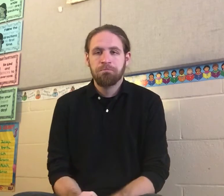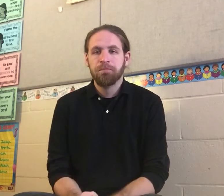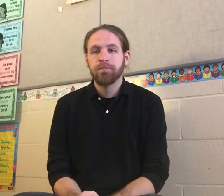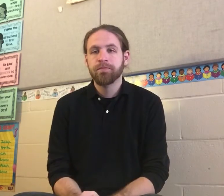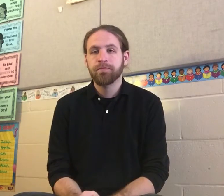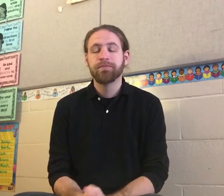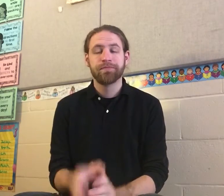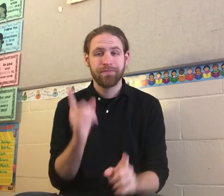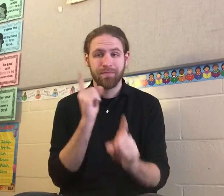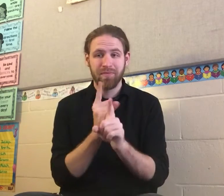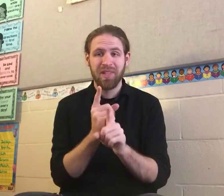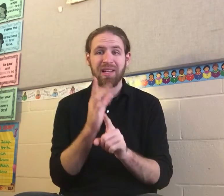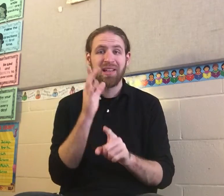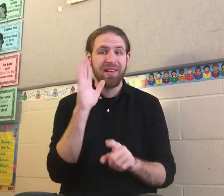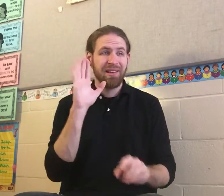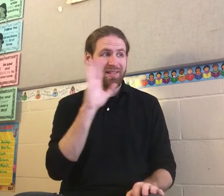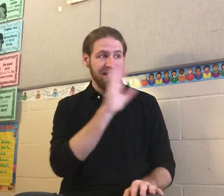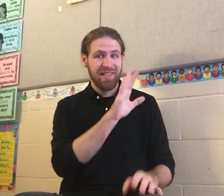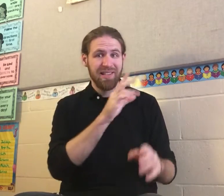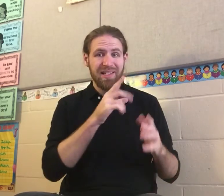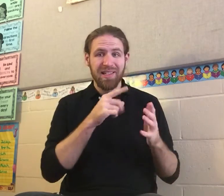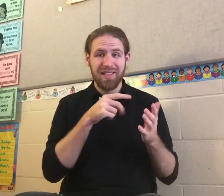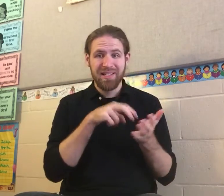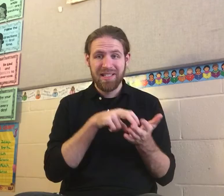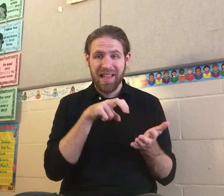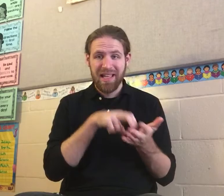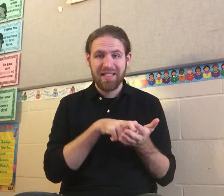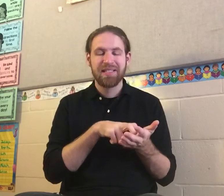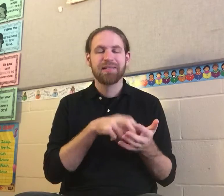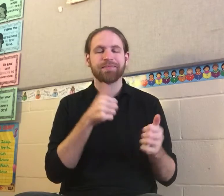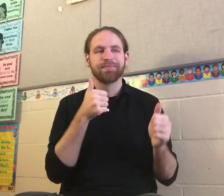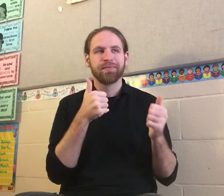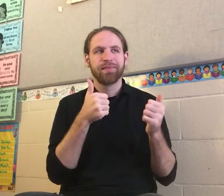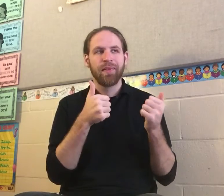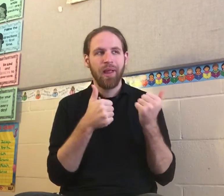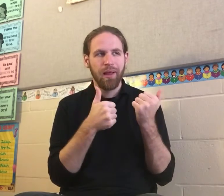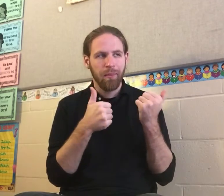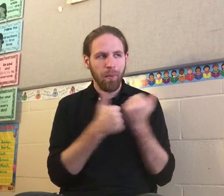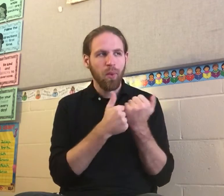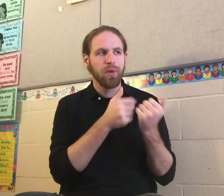That's right, its legs are designed for jumping to quickly escape danger.